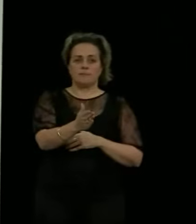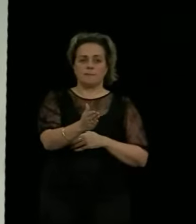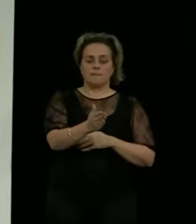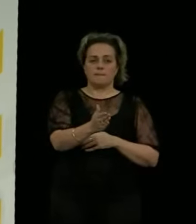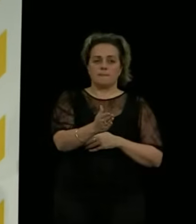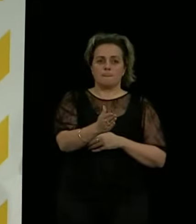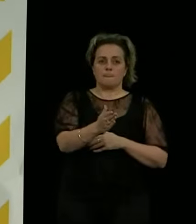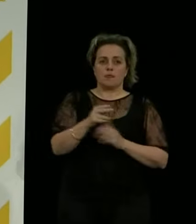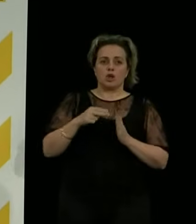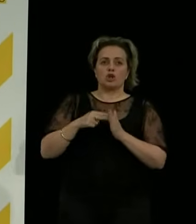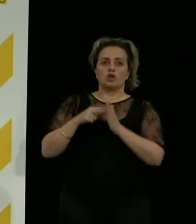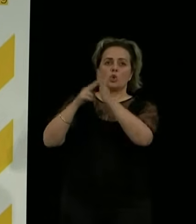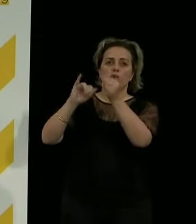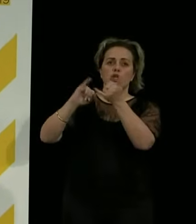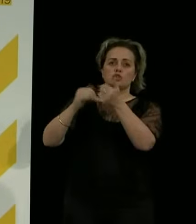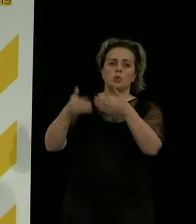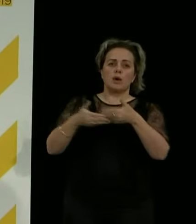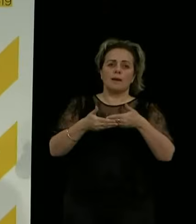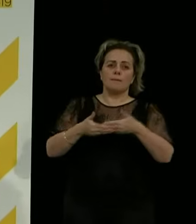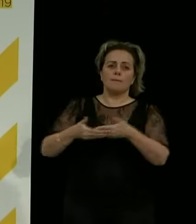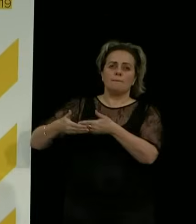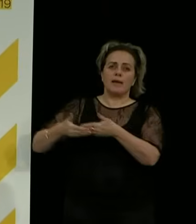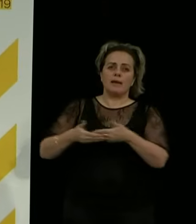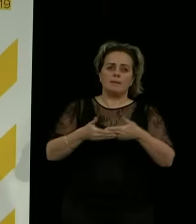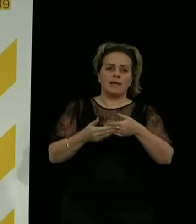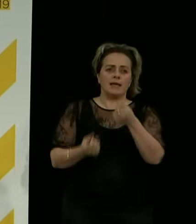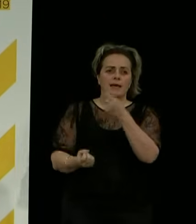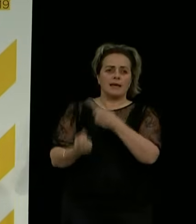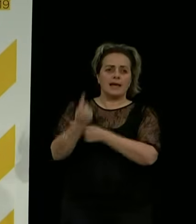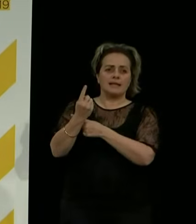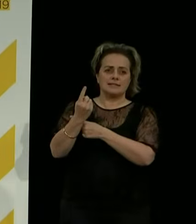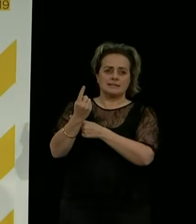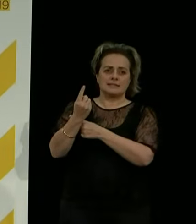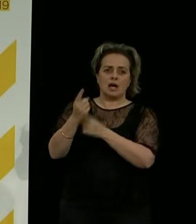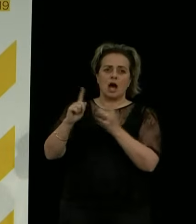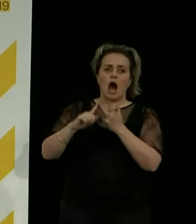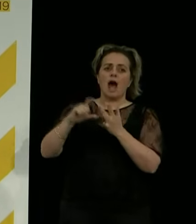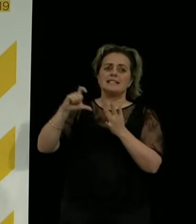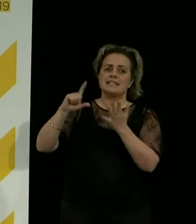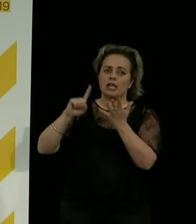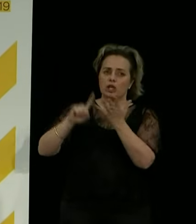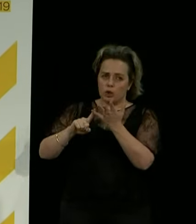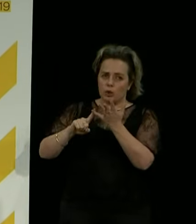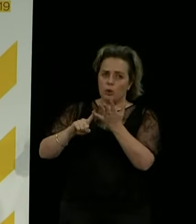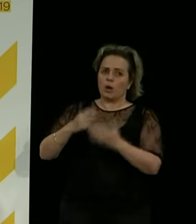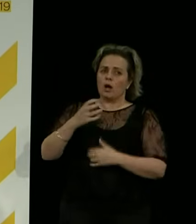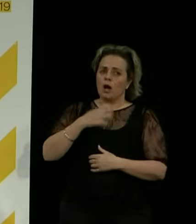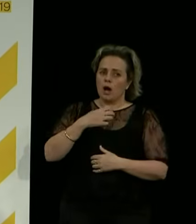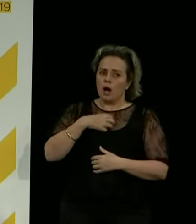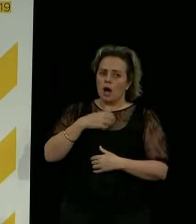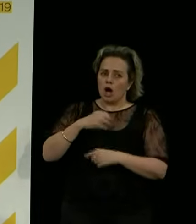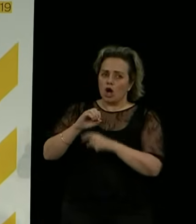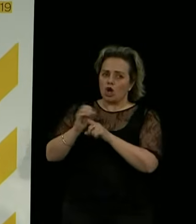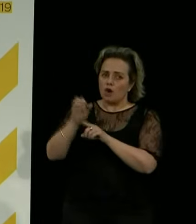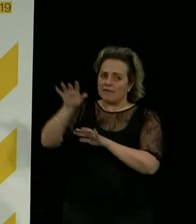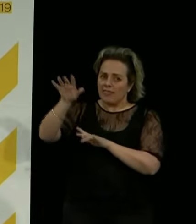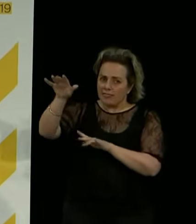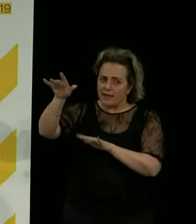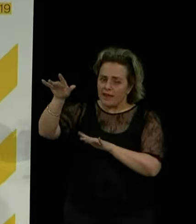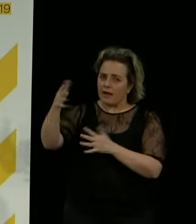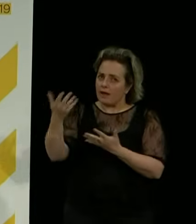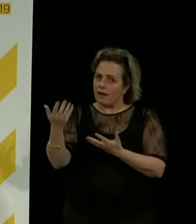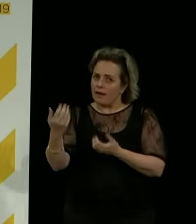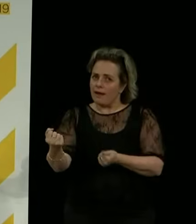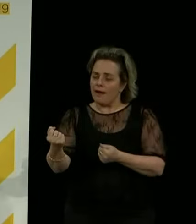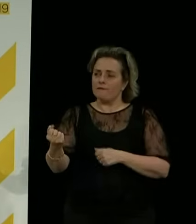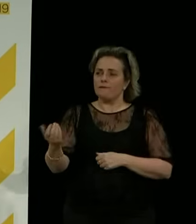in North Shore baby cases resulted in any further positive tests? I'll have to rely on Dr. Bloomfield, perhaps while he gets his notes, because previously